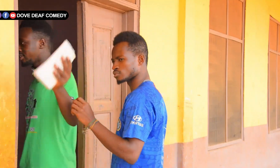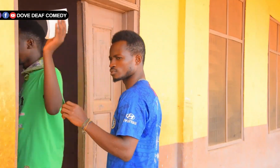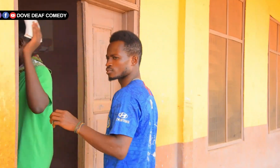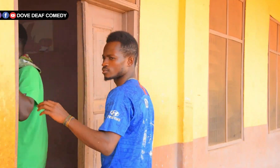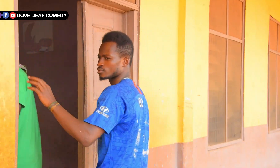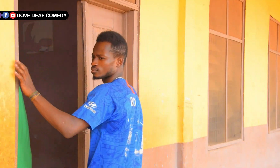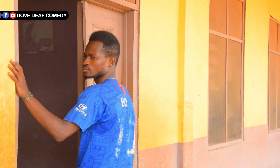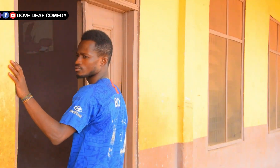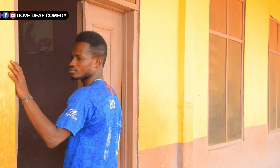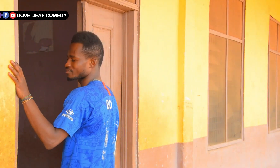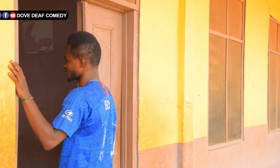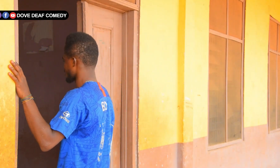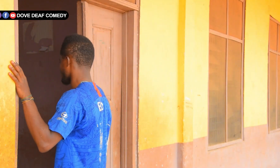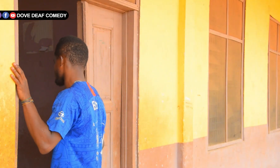him.